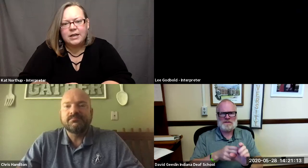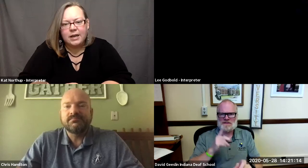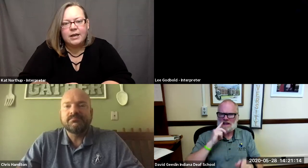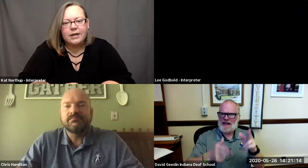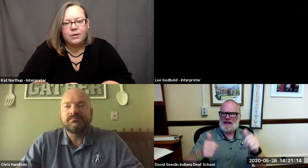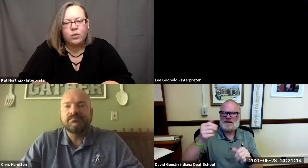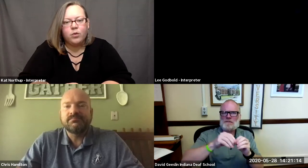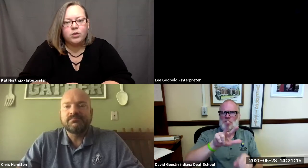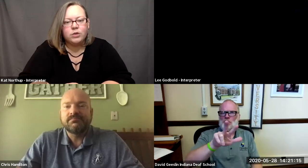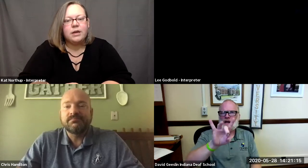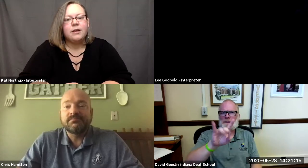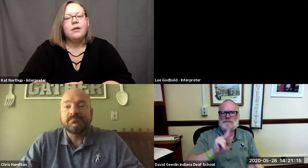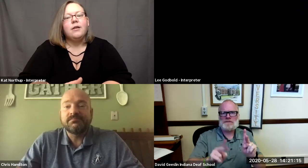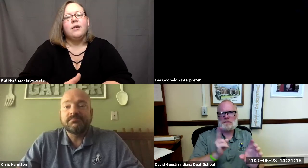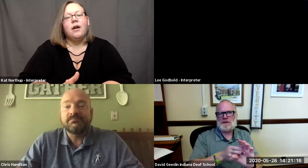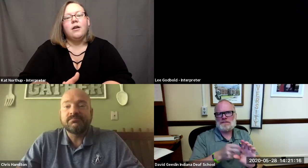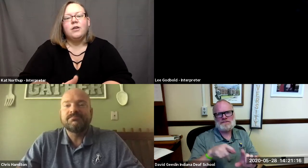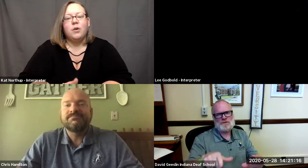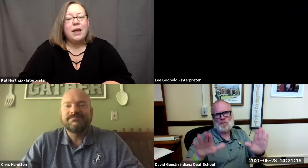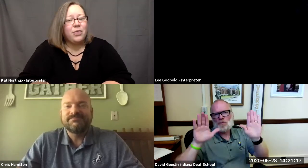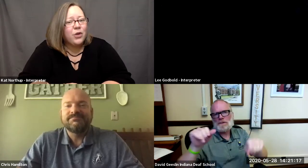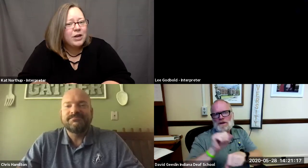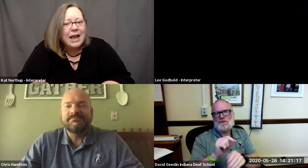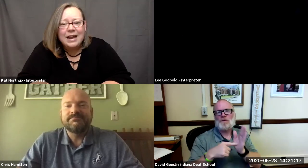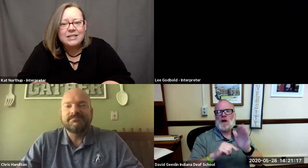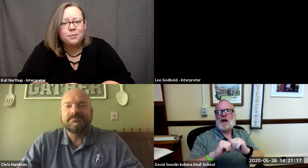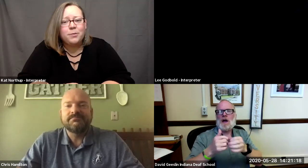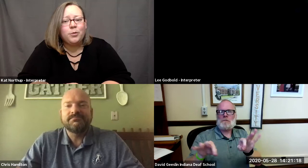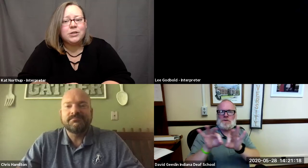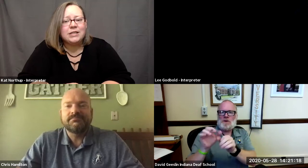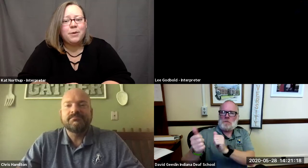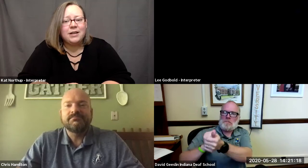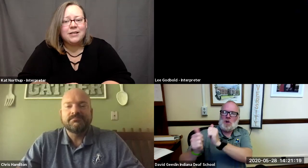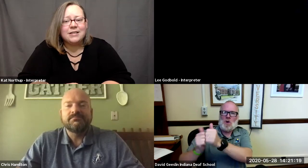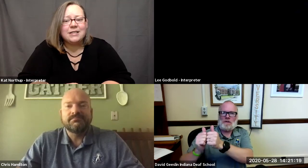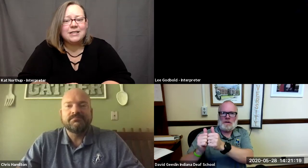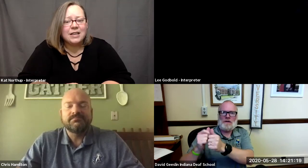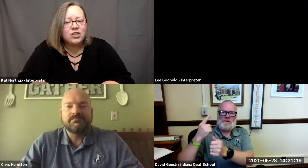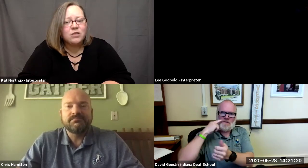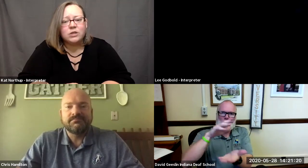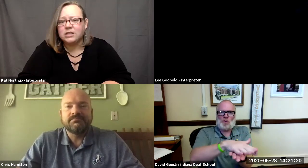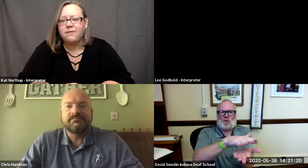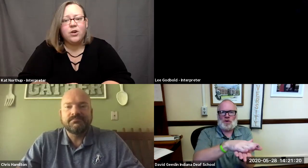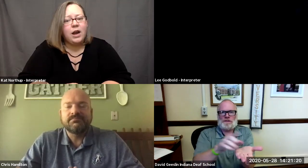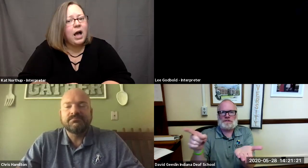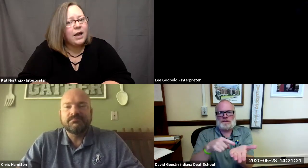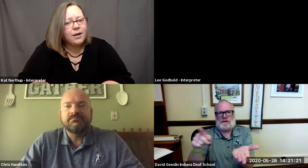today in what we're doing. We had 38 people participating in this session, which is a very high